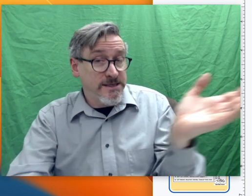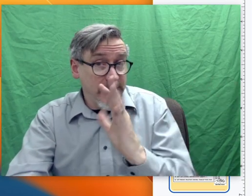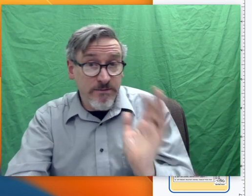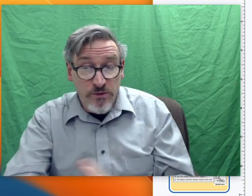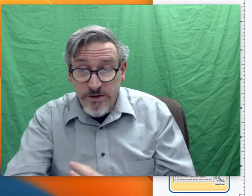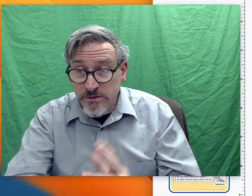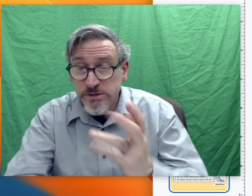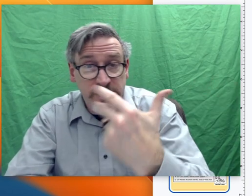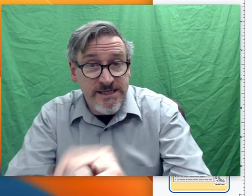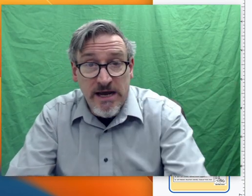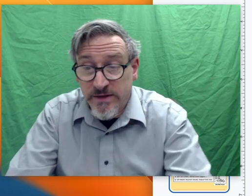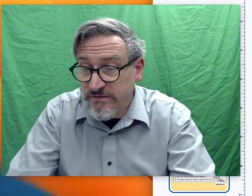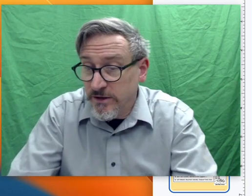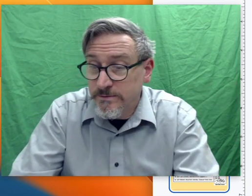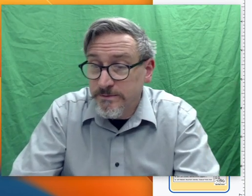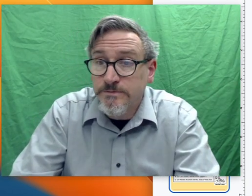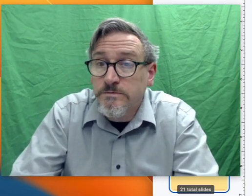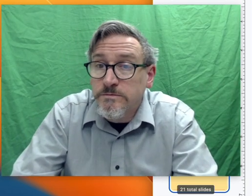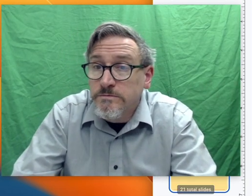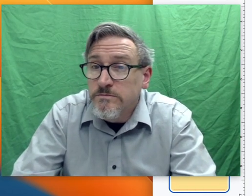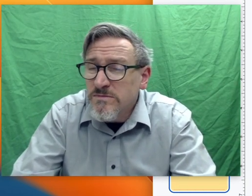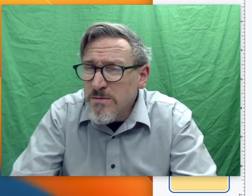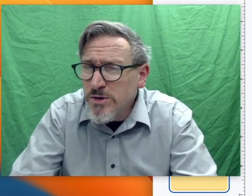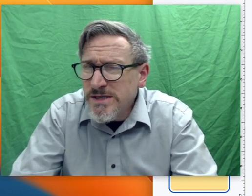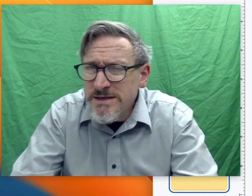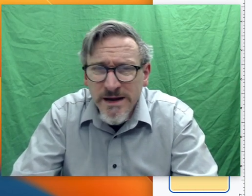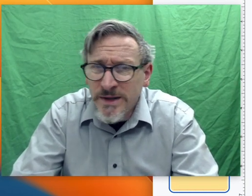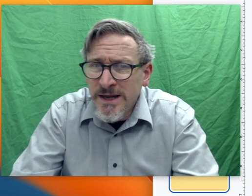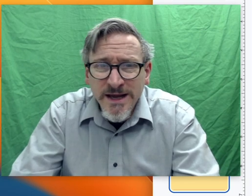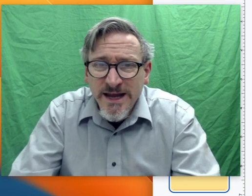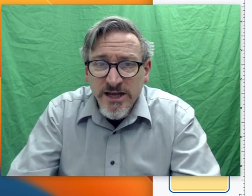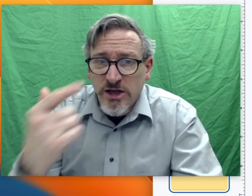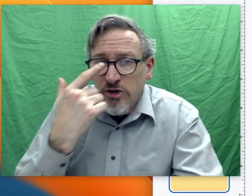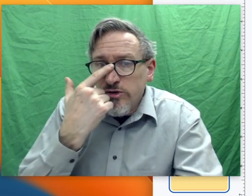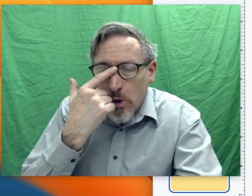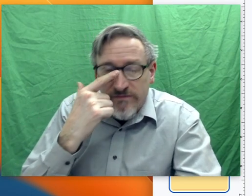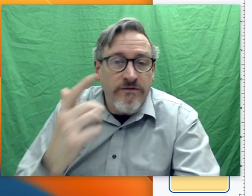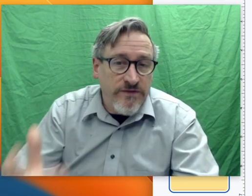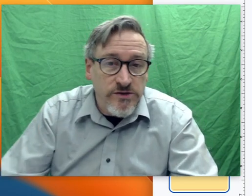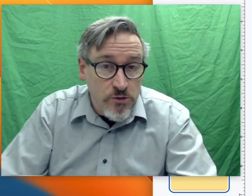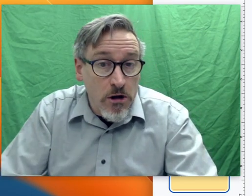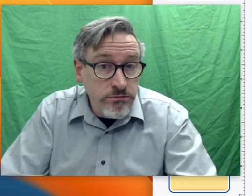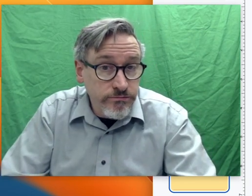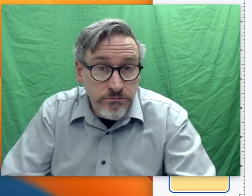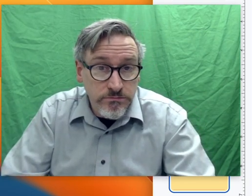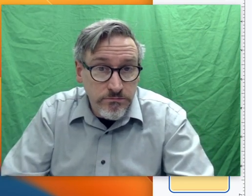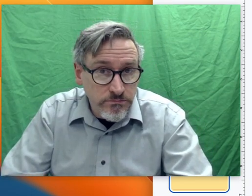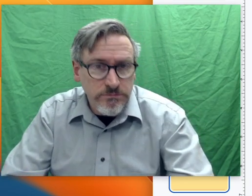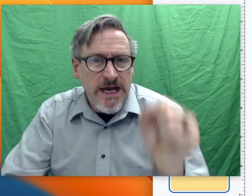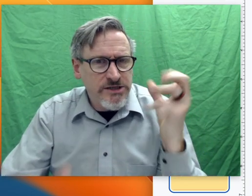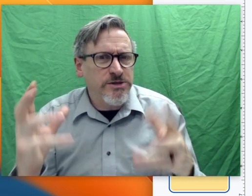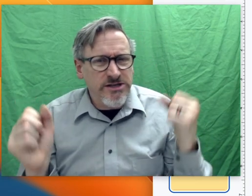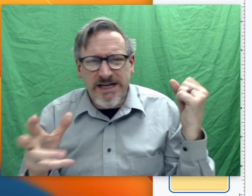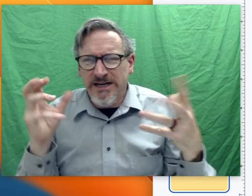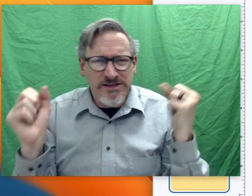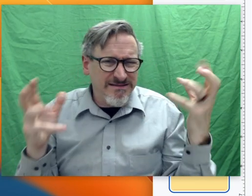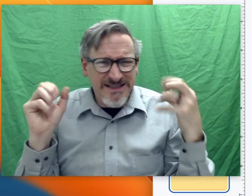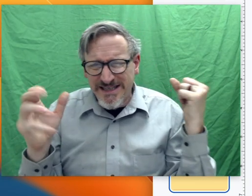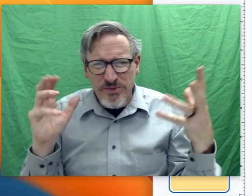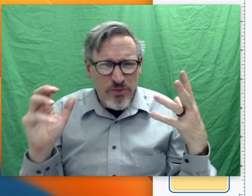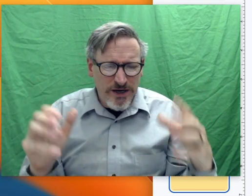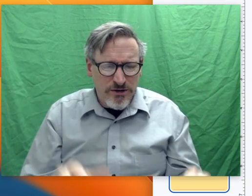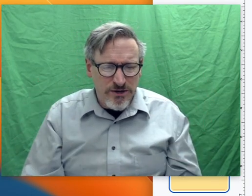and sign both of those and see how they feel. Most of the time, you'll know if it feels wrong. As you start signing, it goes,